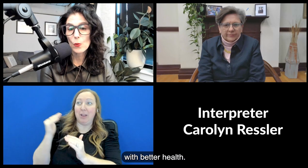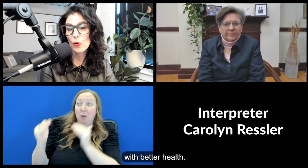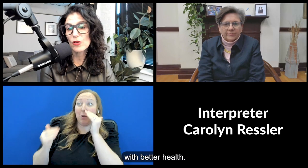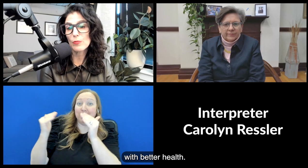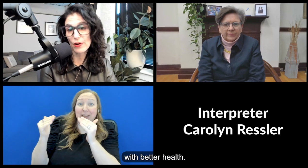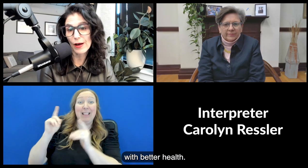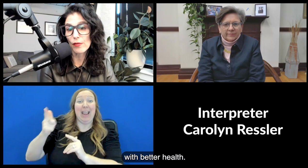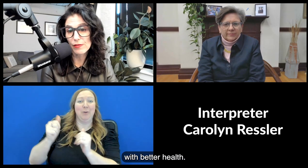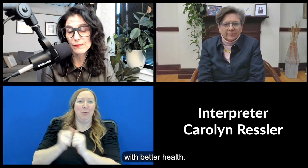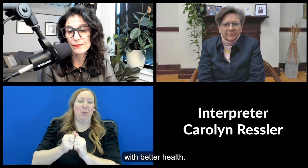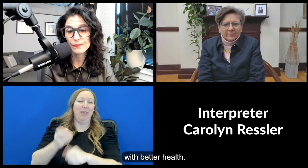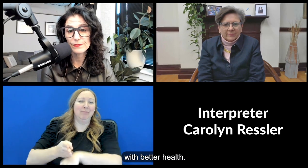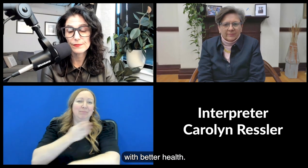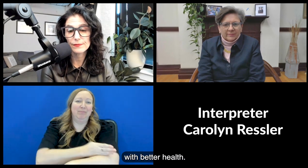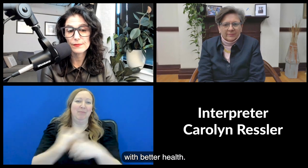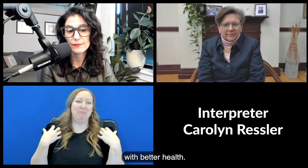with better health.